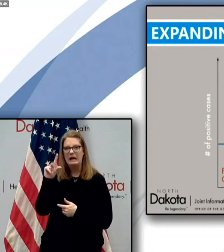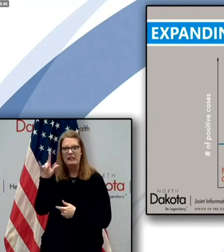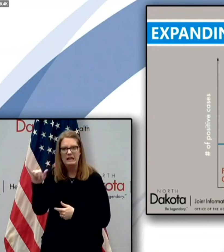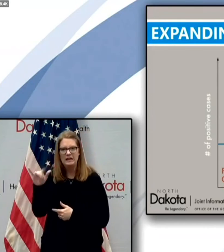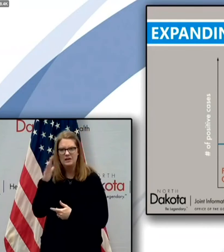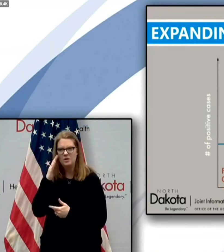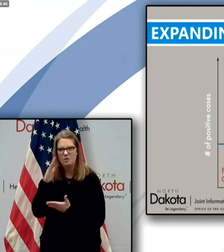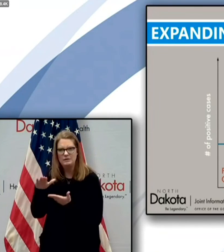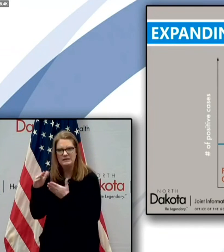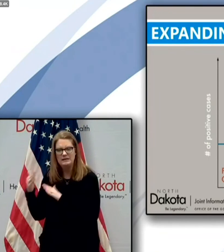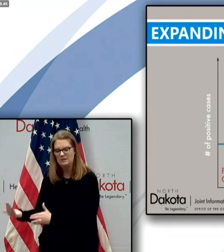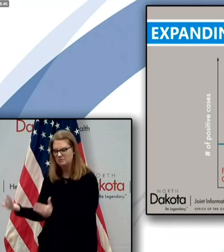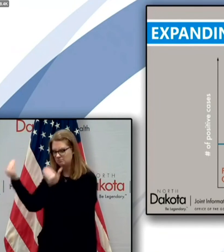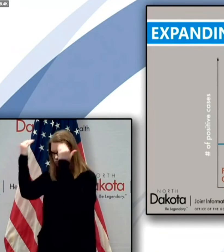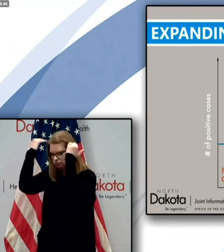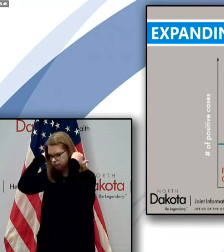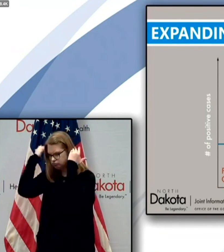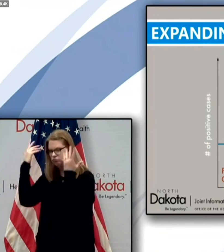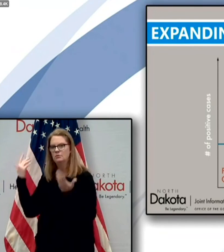rates, is when they overwhelmed their